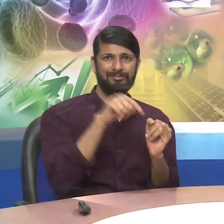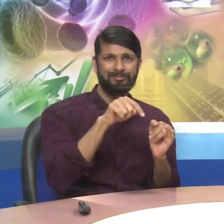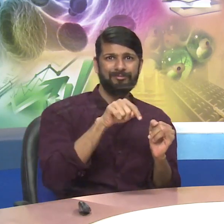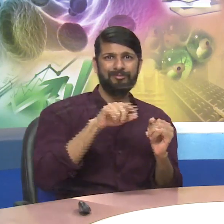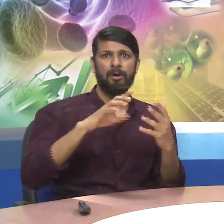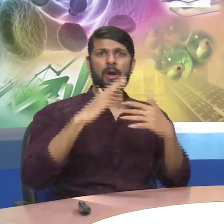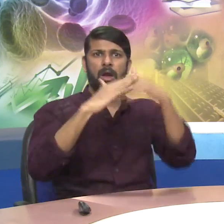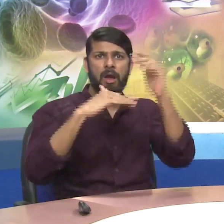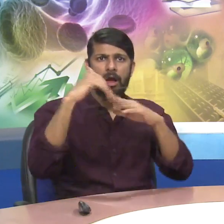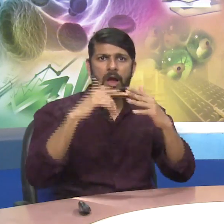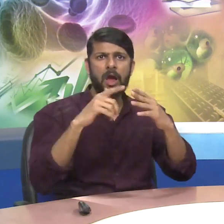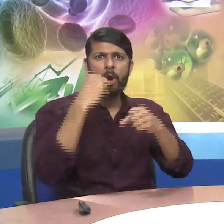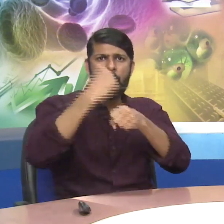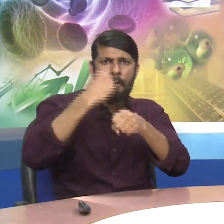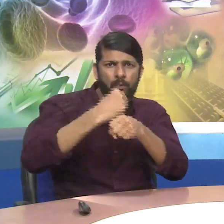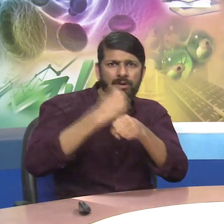A constitution